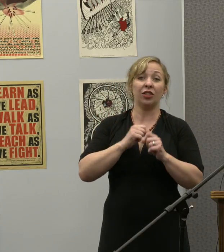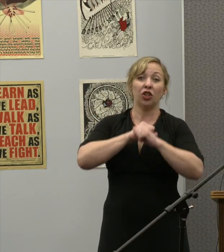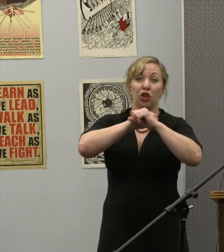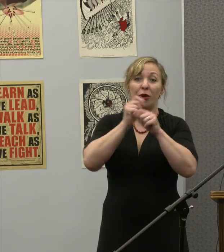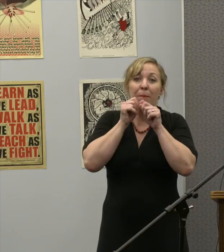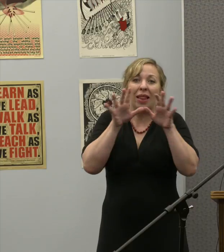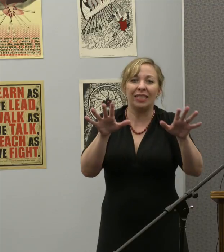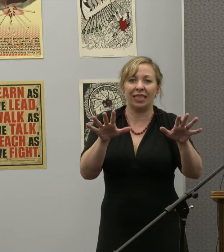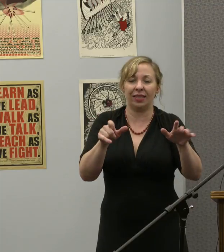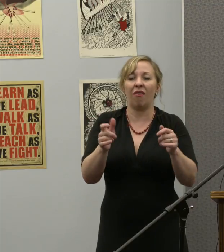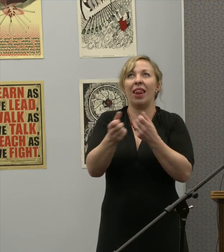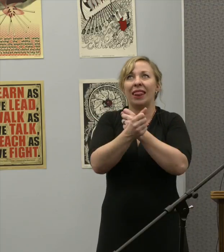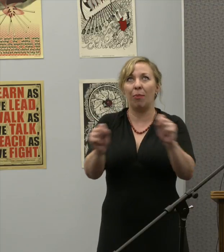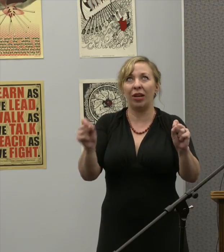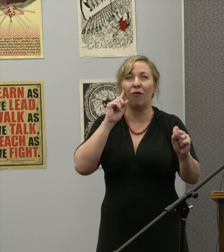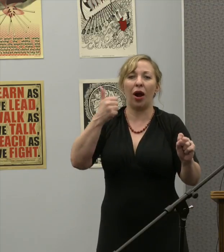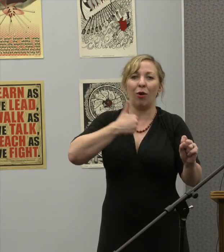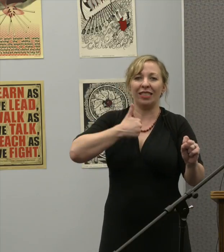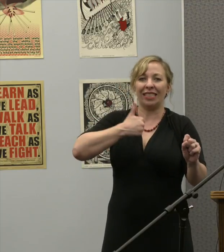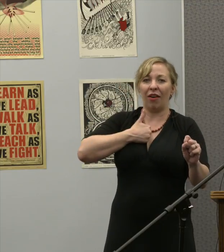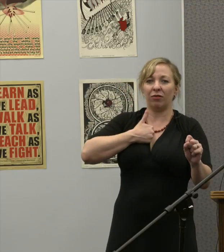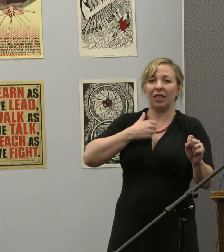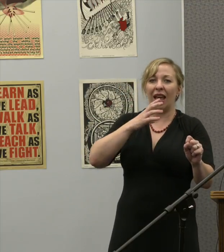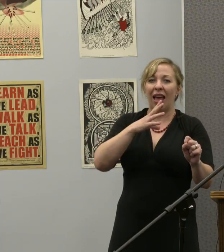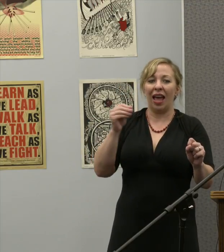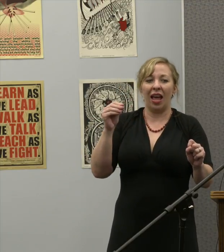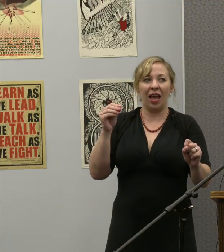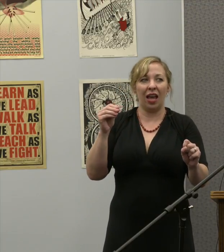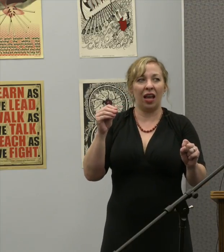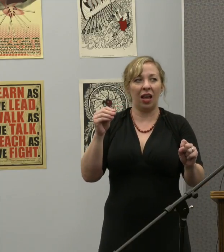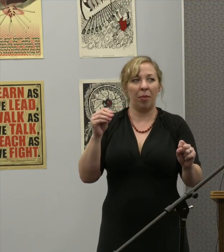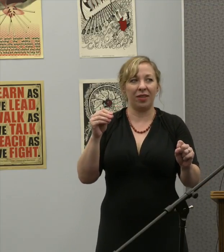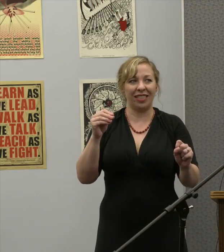of liberty to ourselves and our